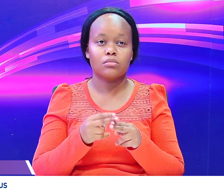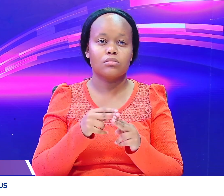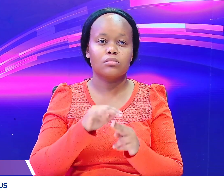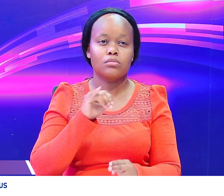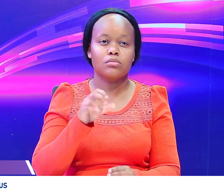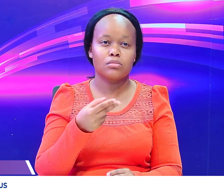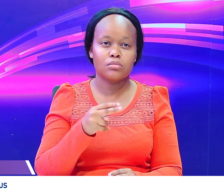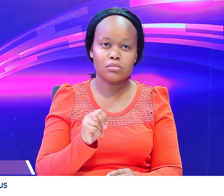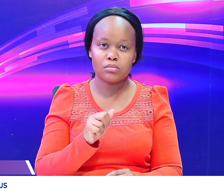And moving on,